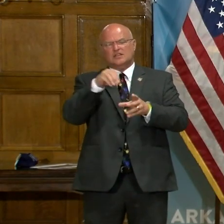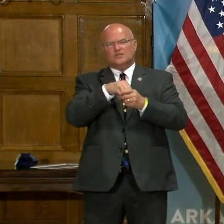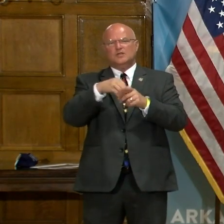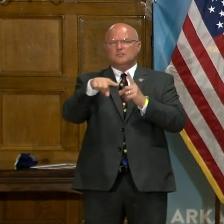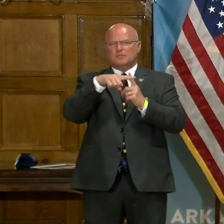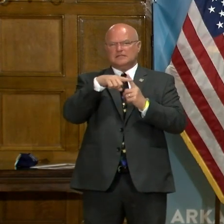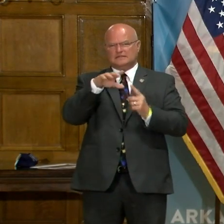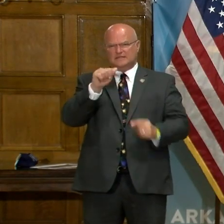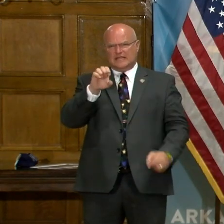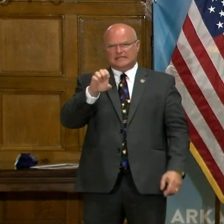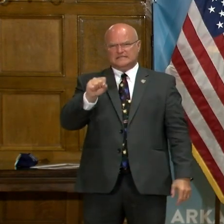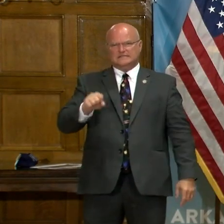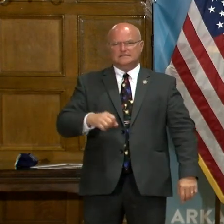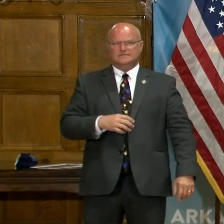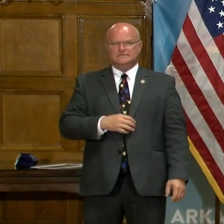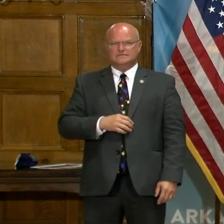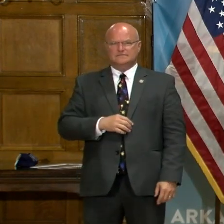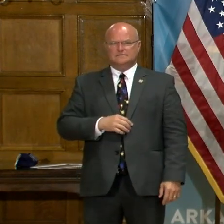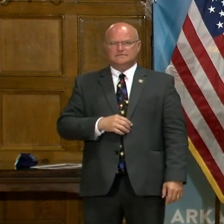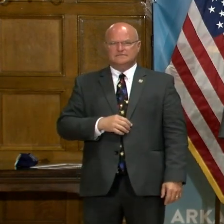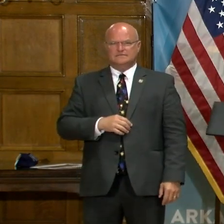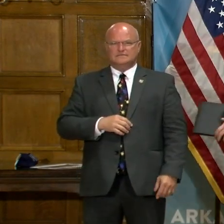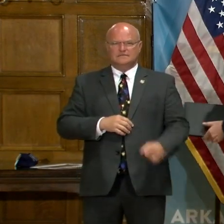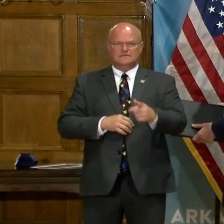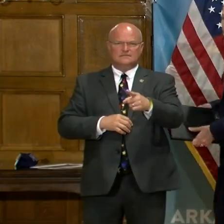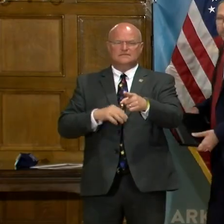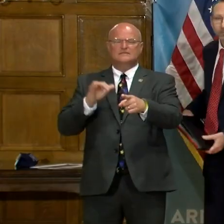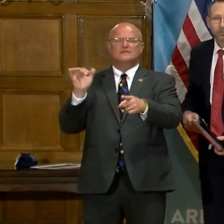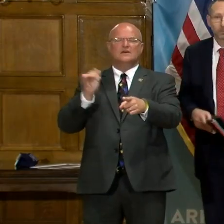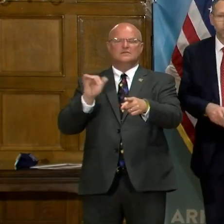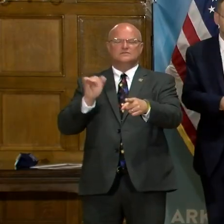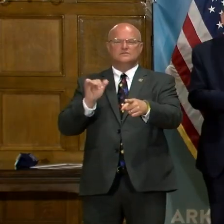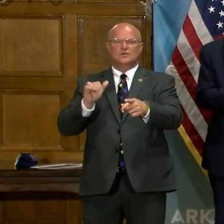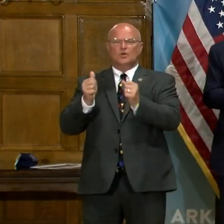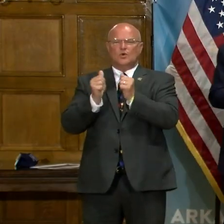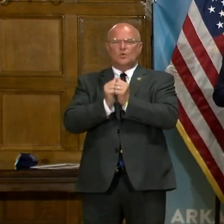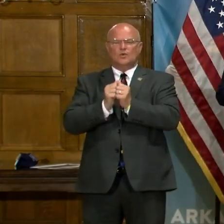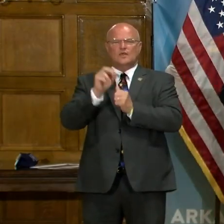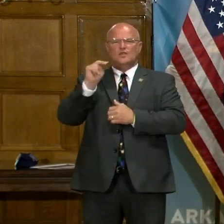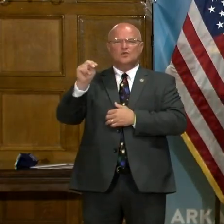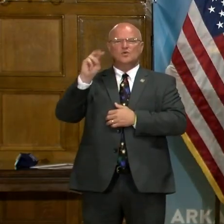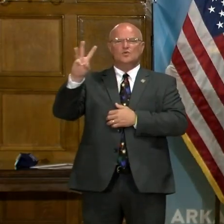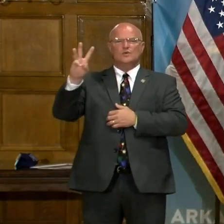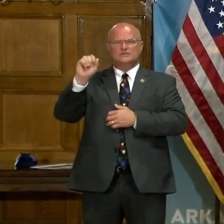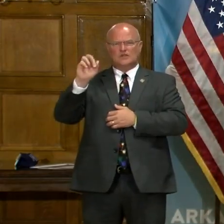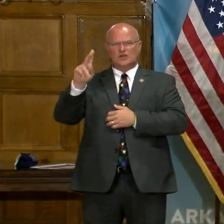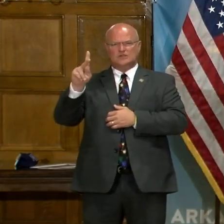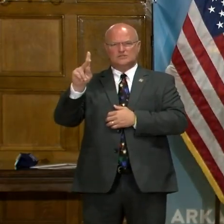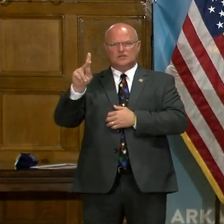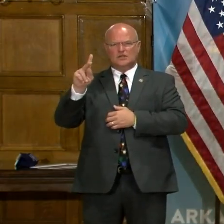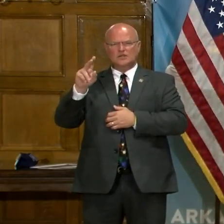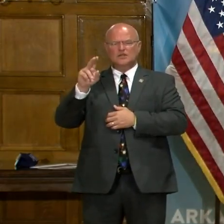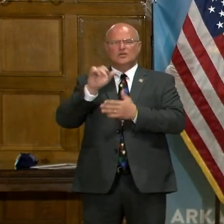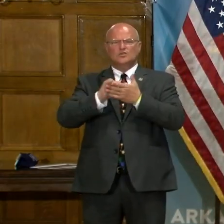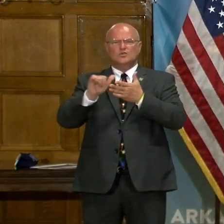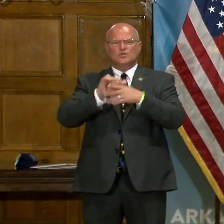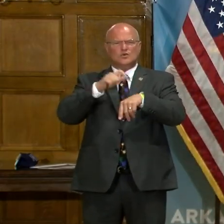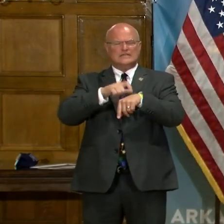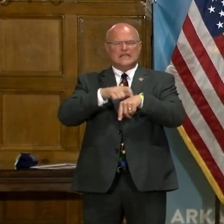including positive cases. And I guess to Dr. Smith, with Northwest Arkansas, New York Times citing that